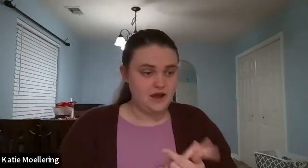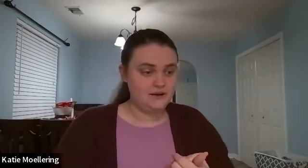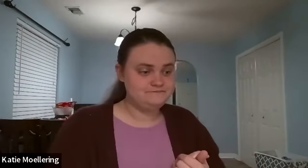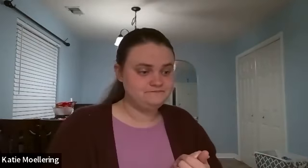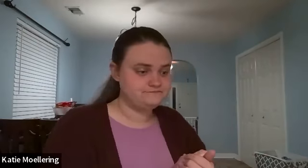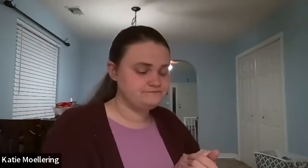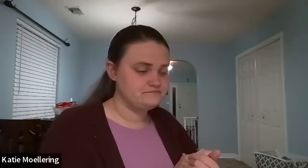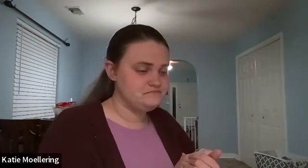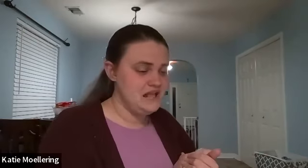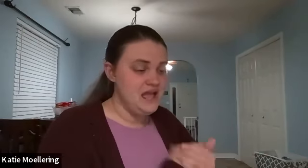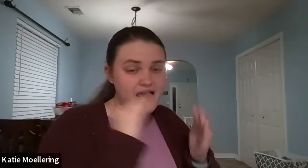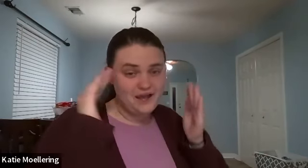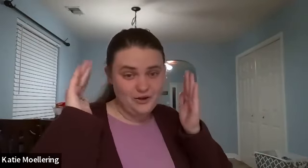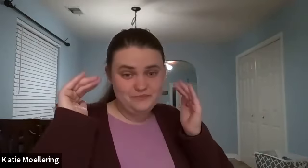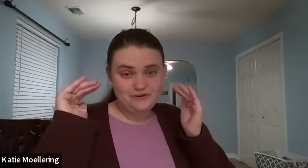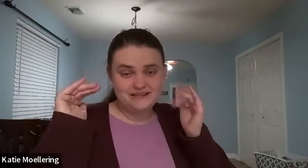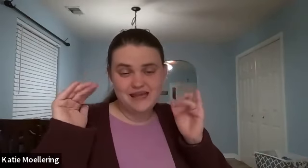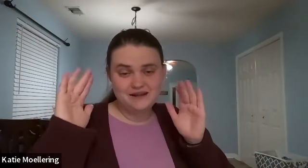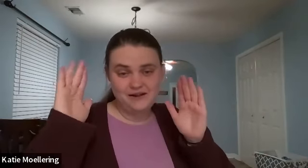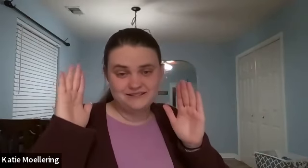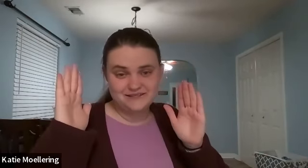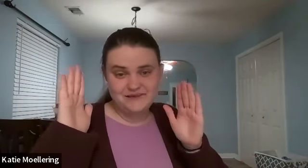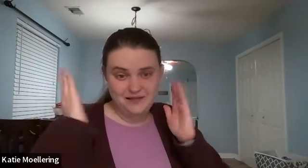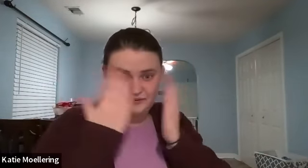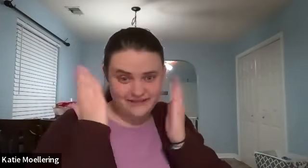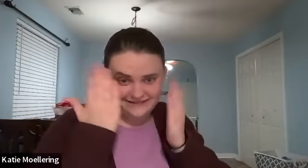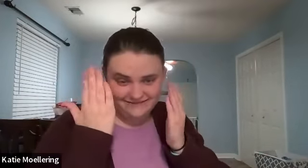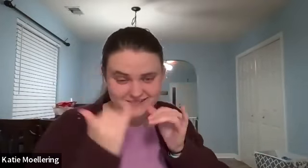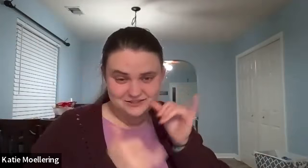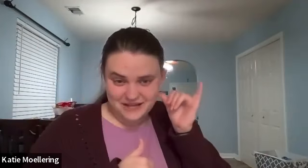I hope you guys had an awesome Halloween yesterday.